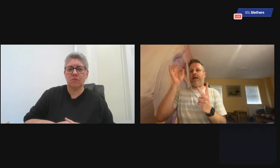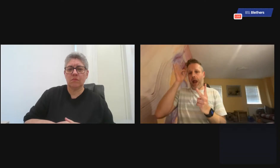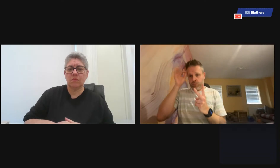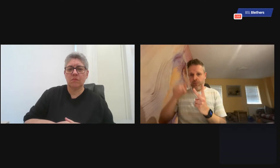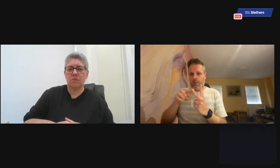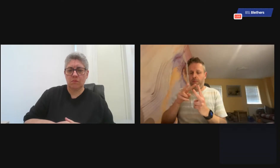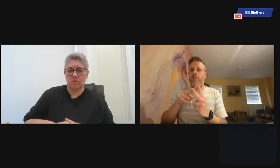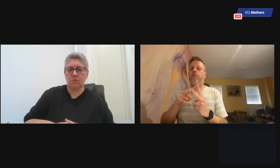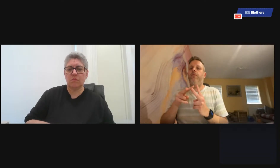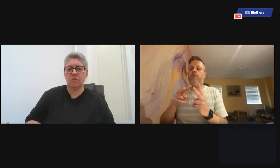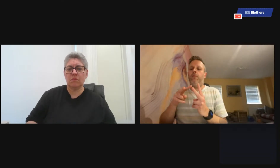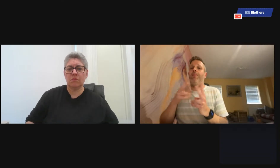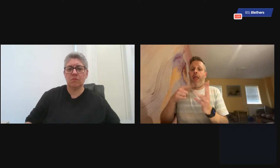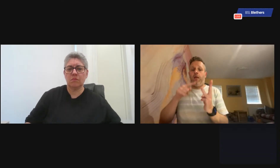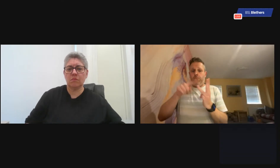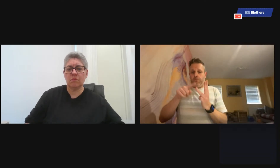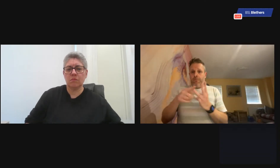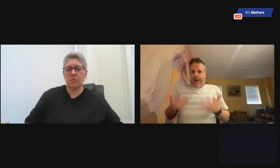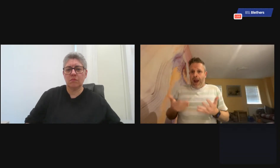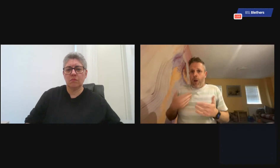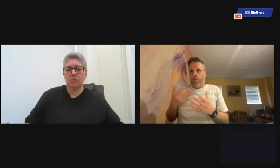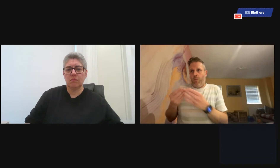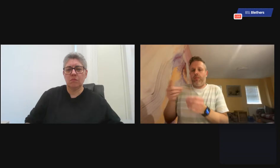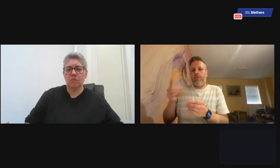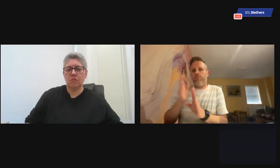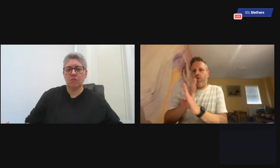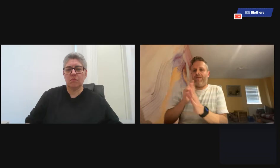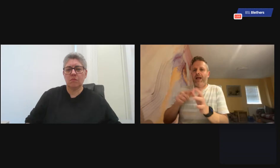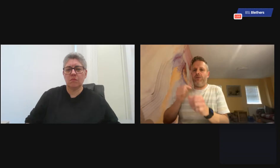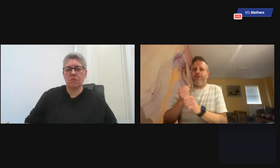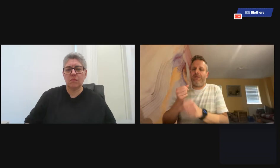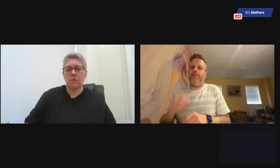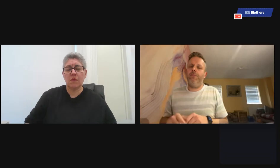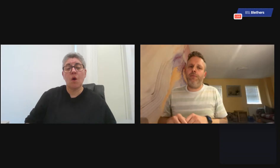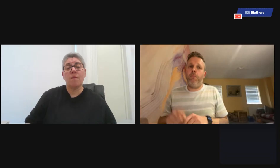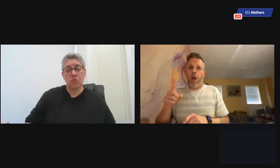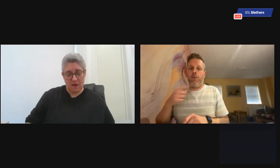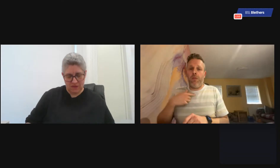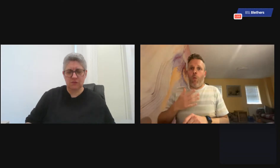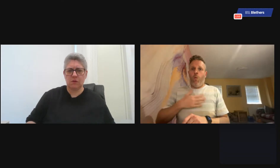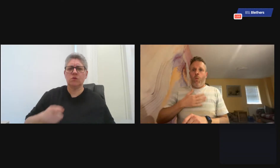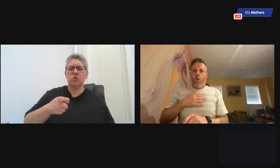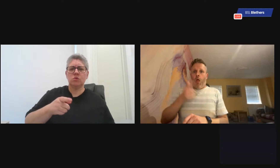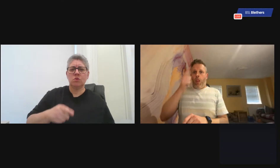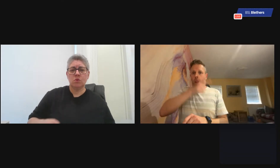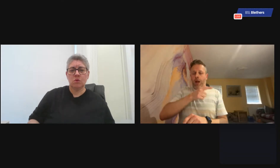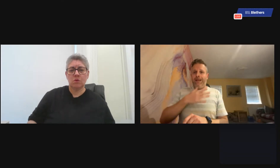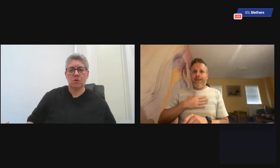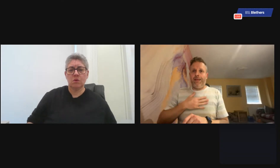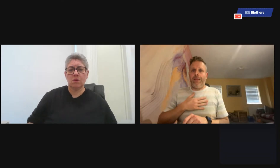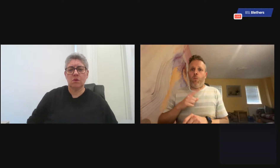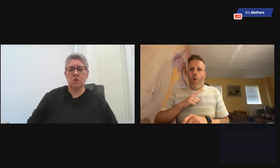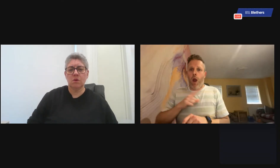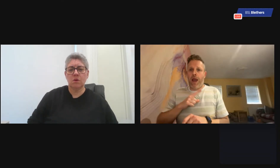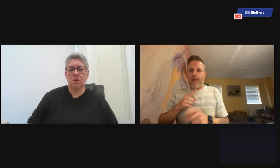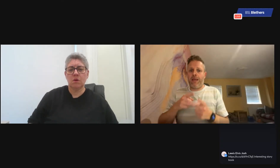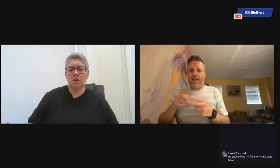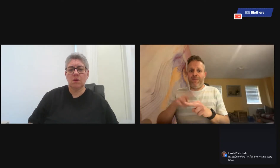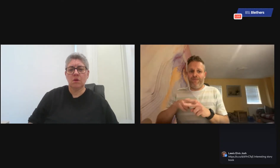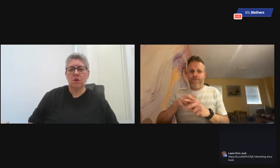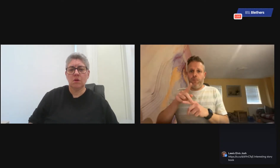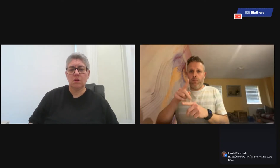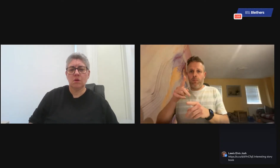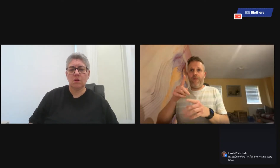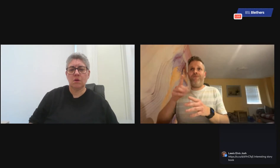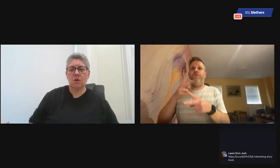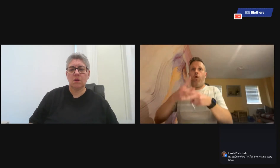And the initial agency I went to was private. I then went to the council, but now, third time